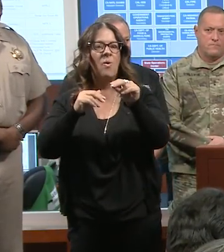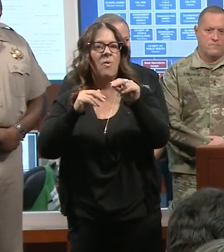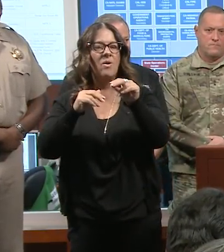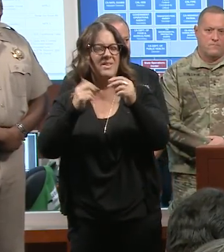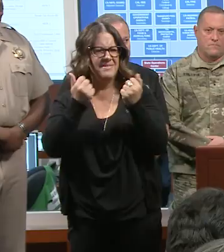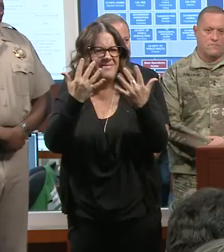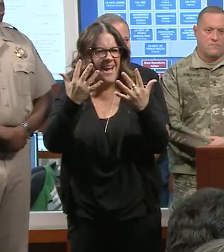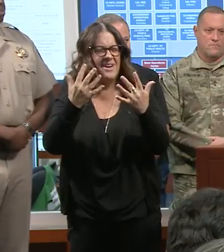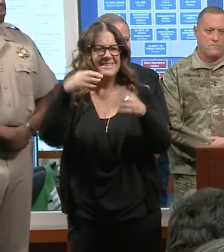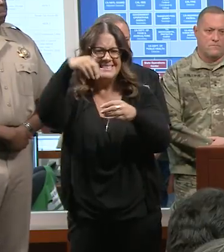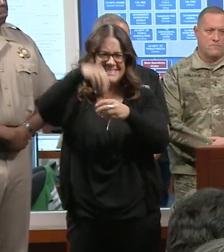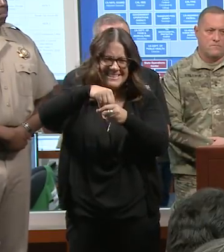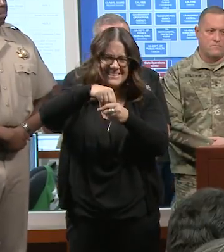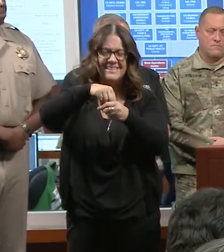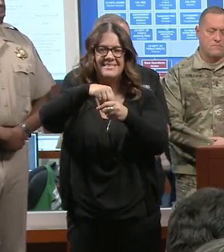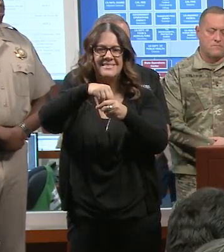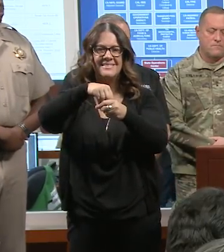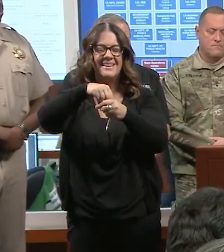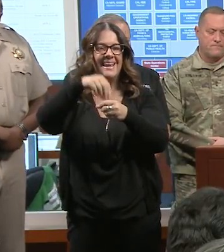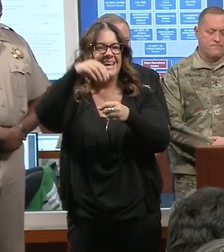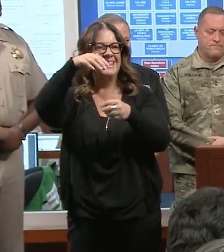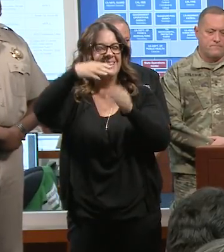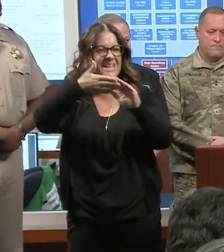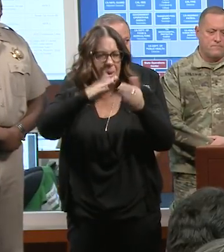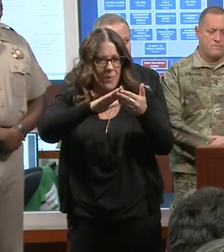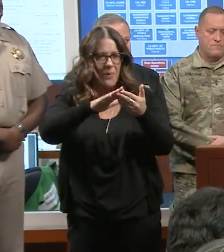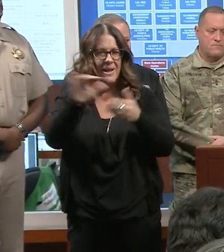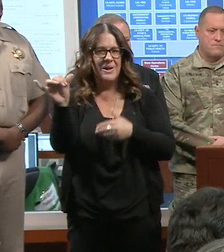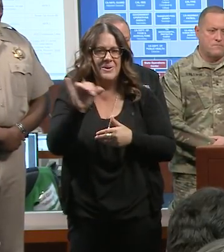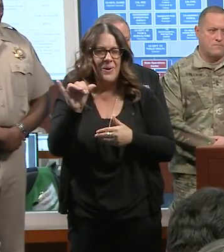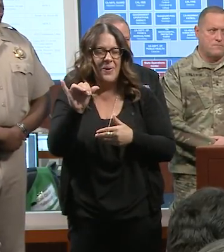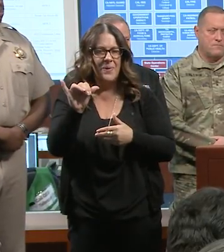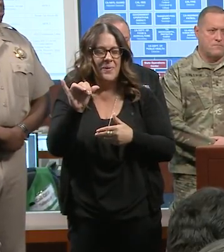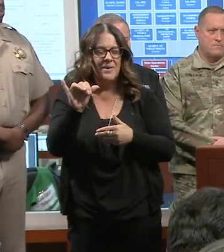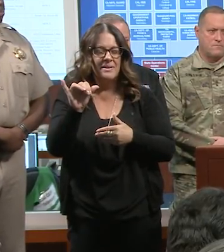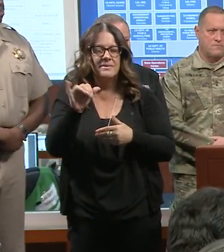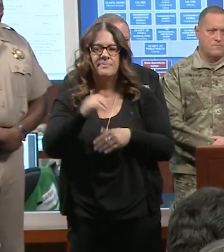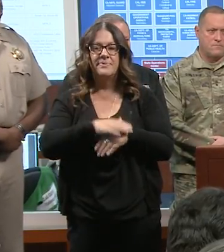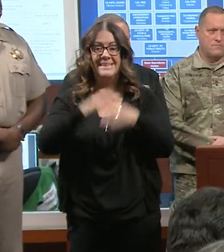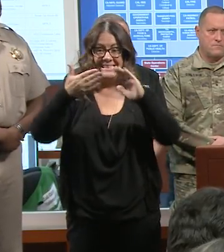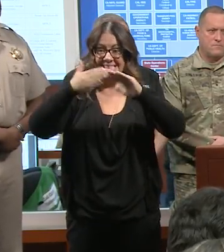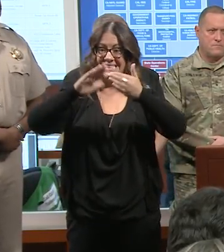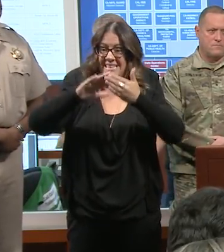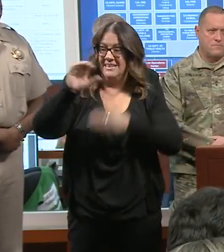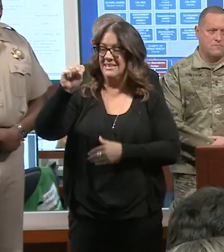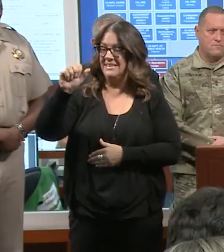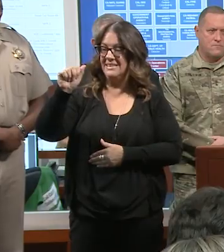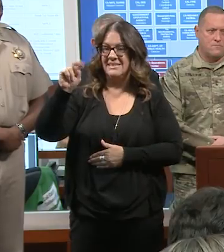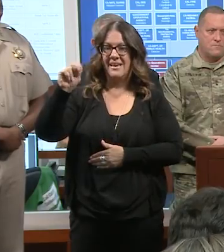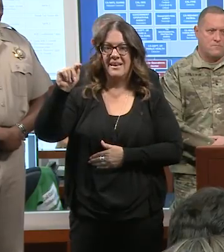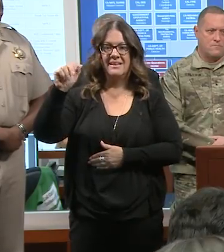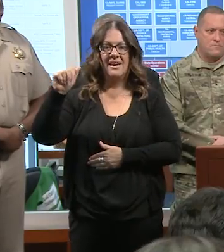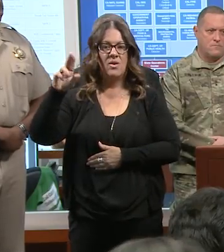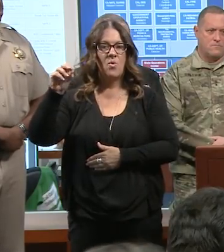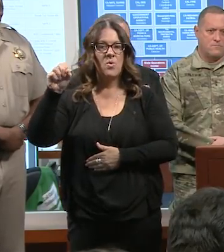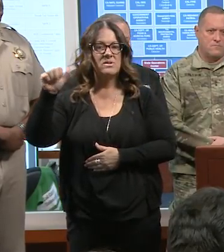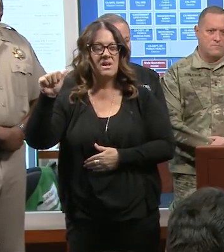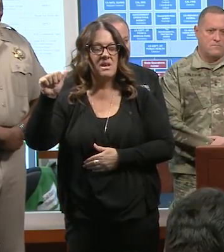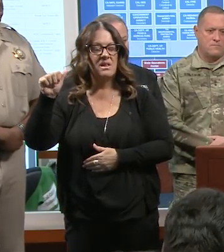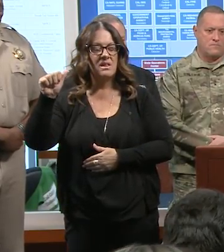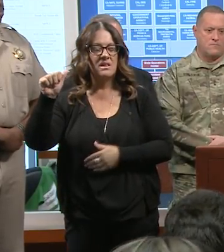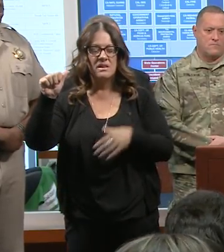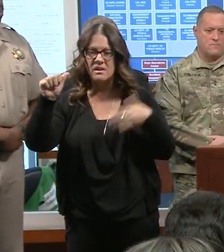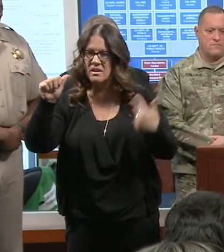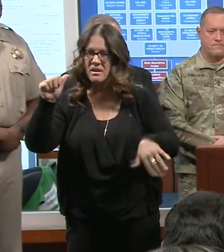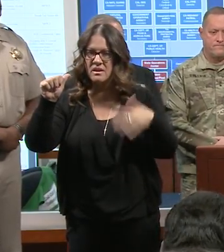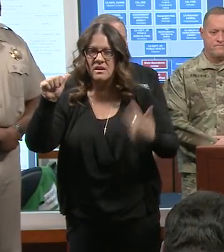around through developed communities. City of Santa Rosa, very classic example of the kinds